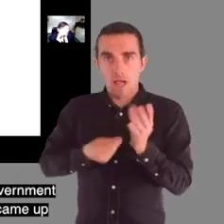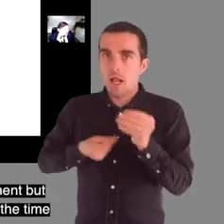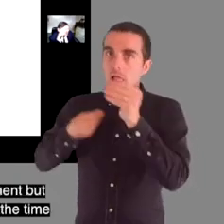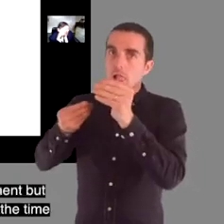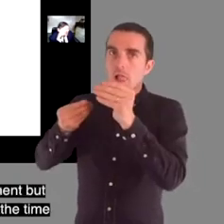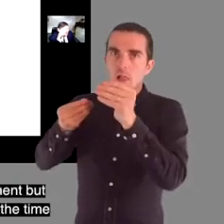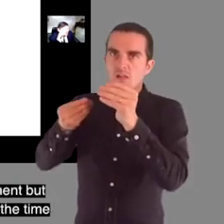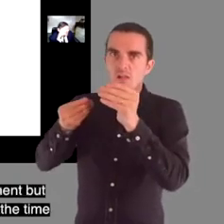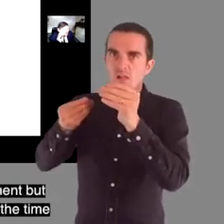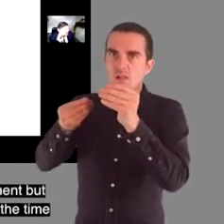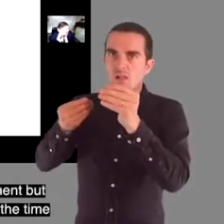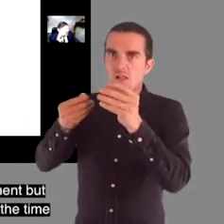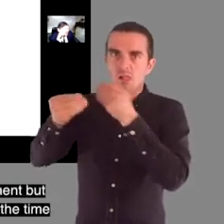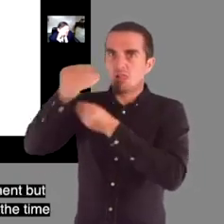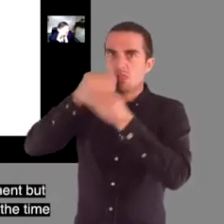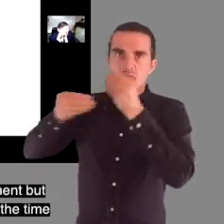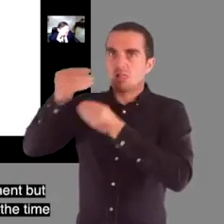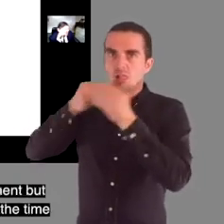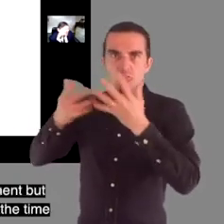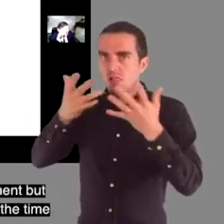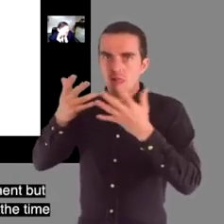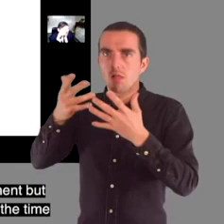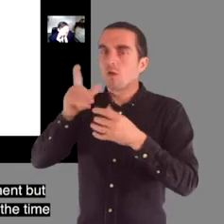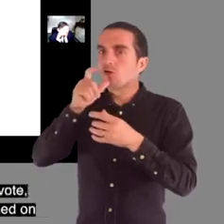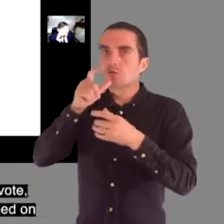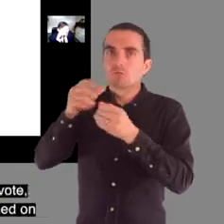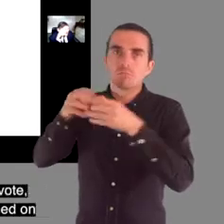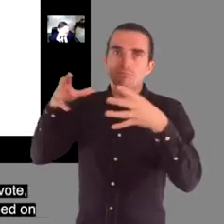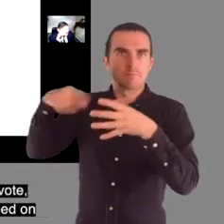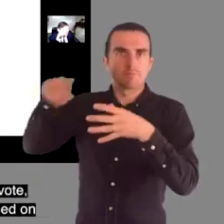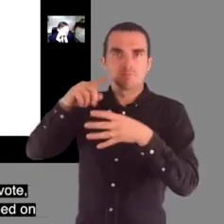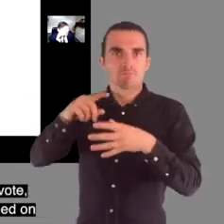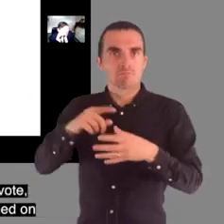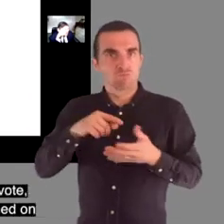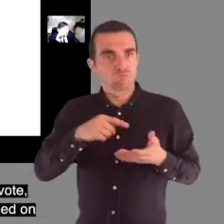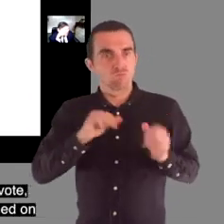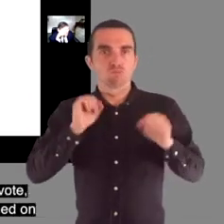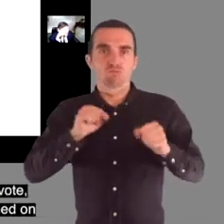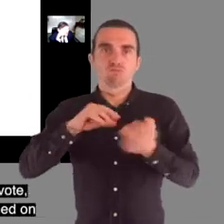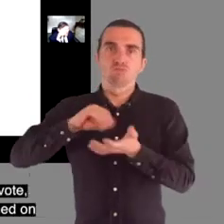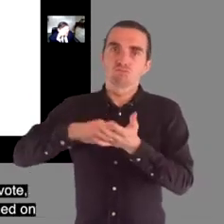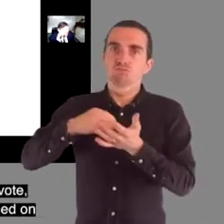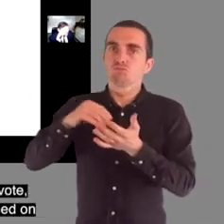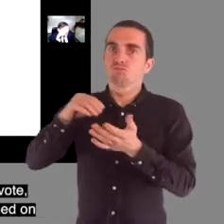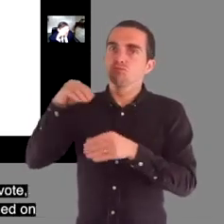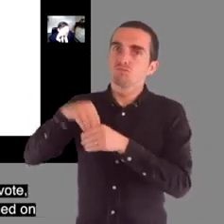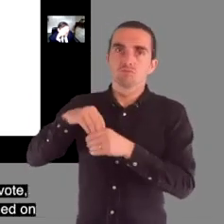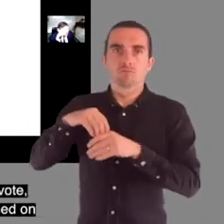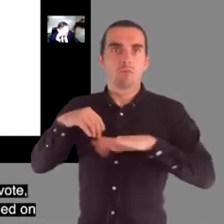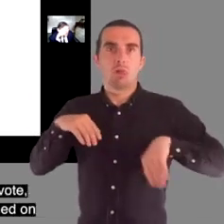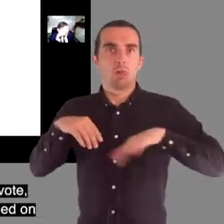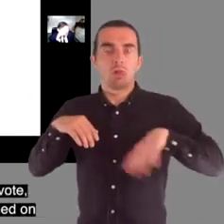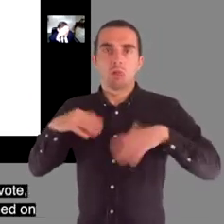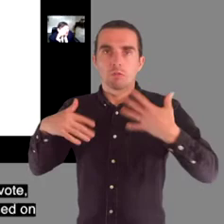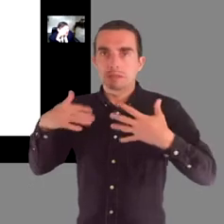There was a majority in Parliament, but the Conservative government of the time wouldn't let it be put to the vote. So Direct Action,